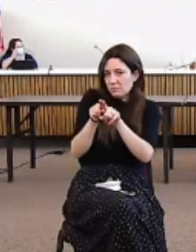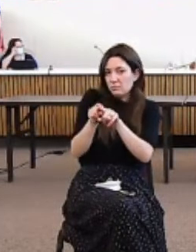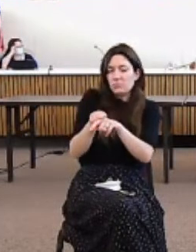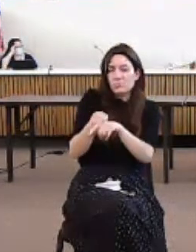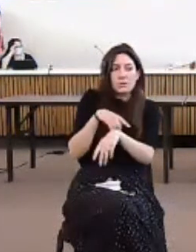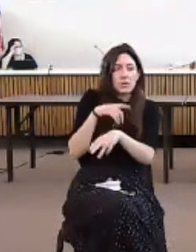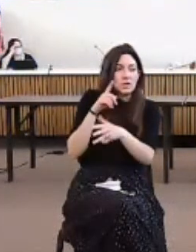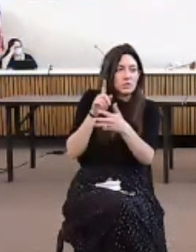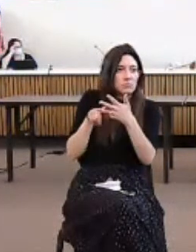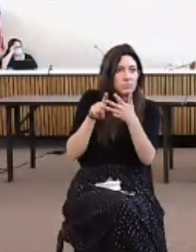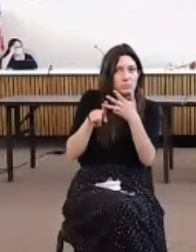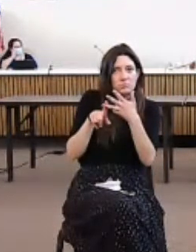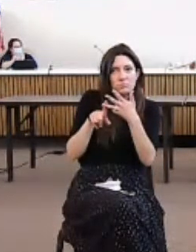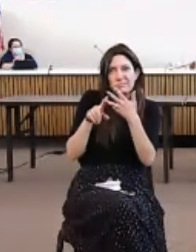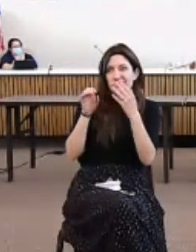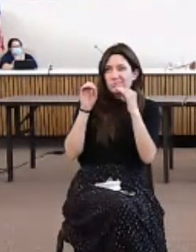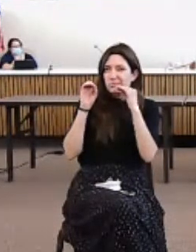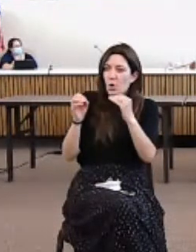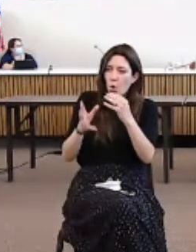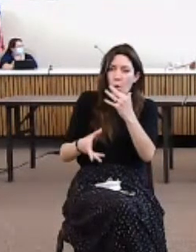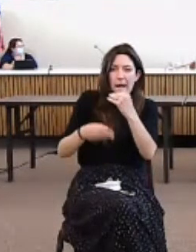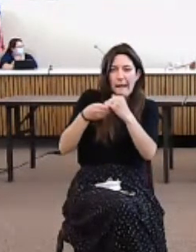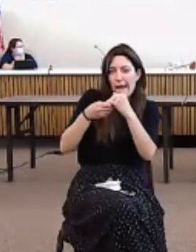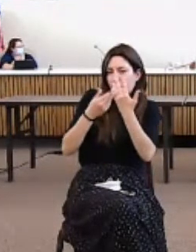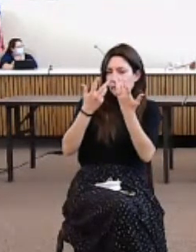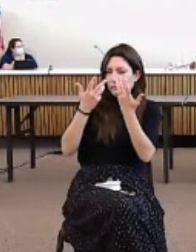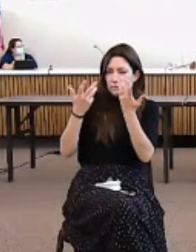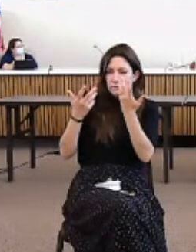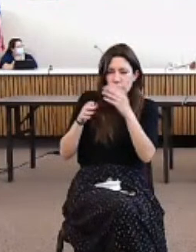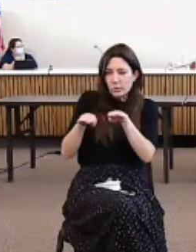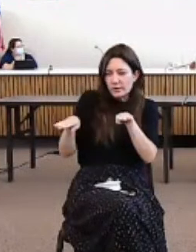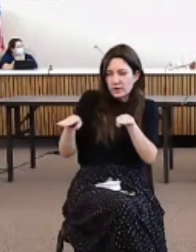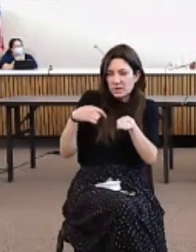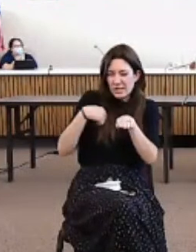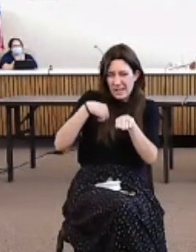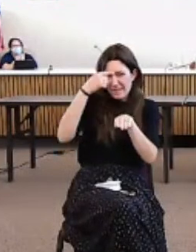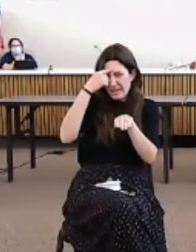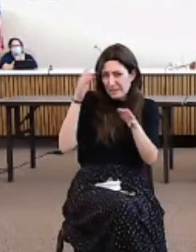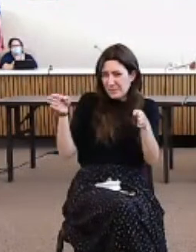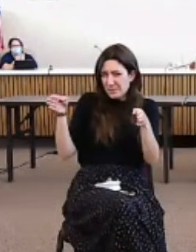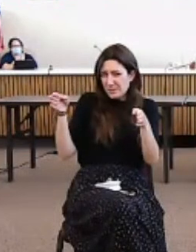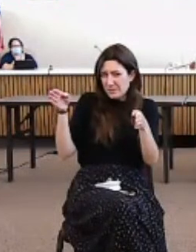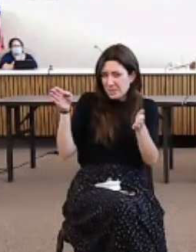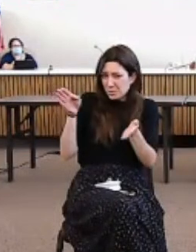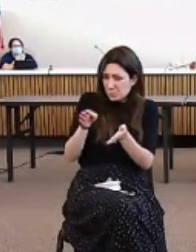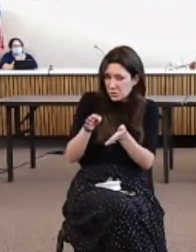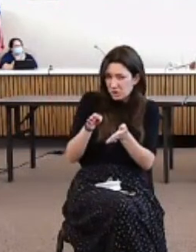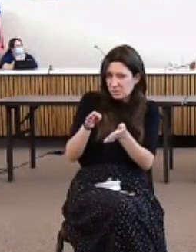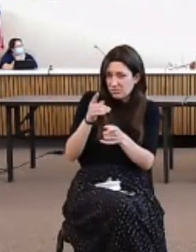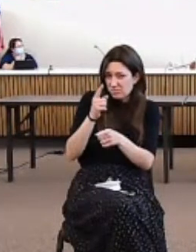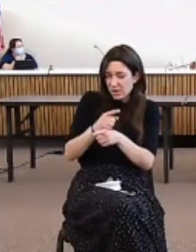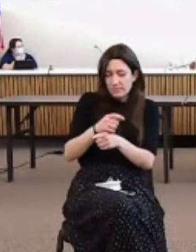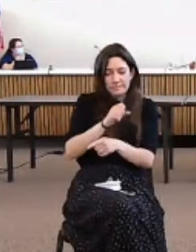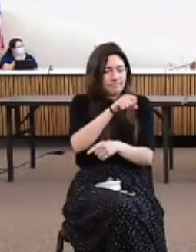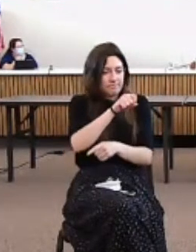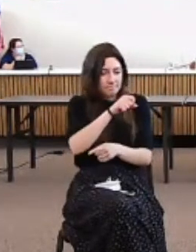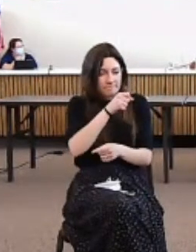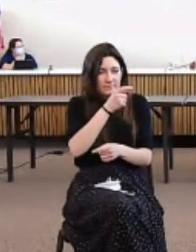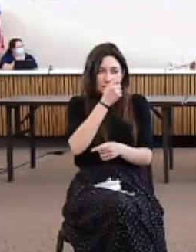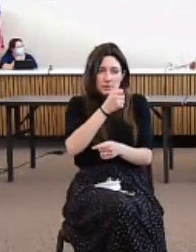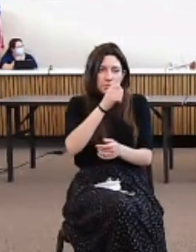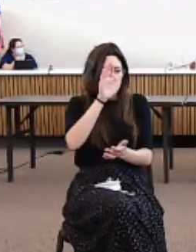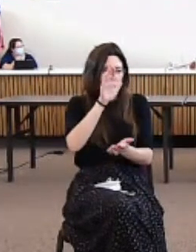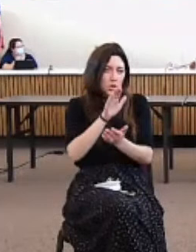There's not really adding any permeable surface. In fact, I think there's a slight reduction. That's correct. Yeah, so there's a slight reduction in impermeable